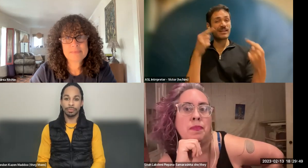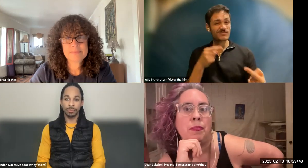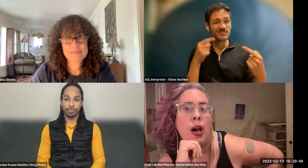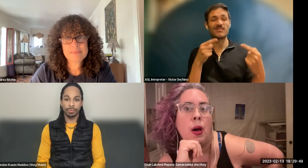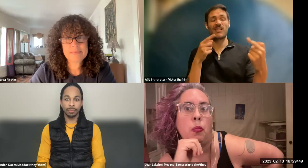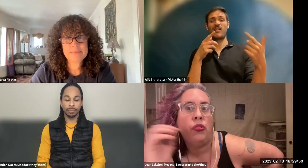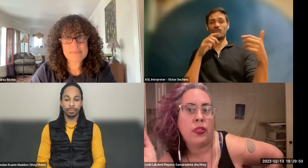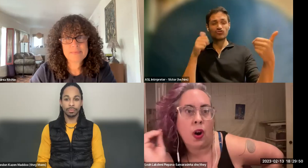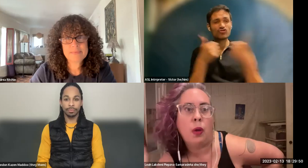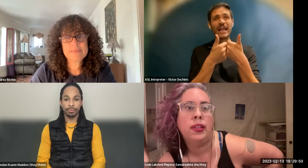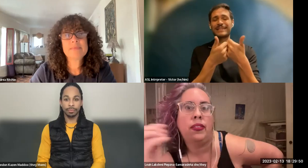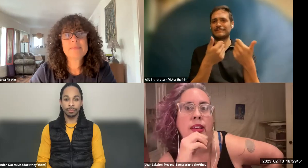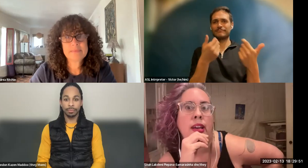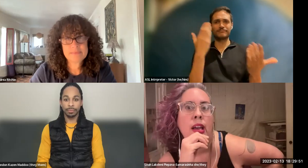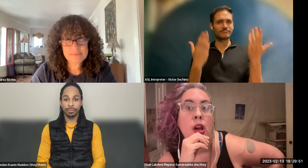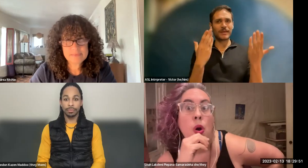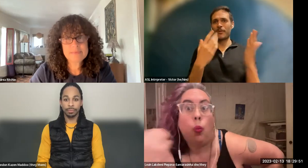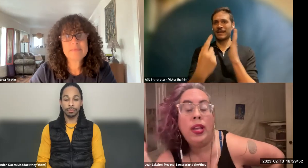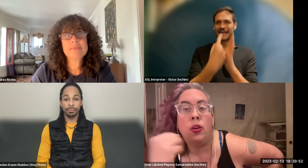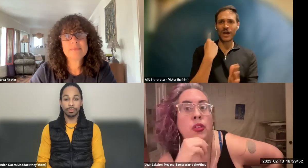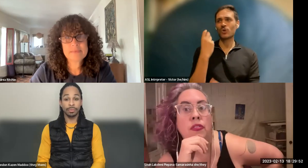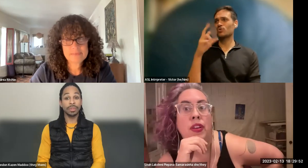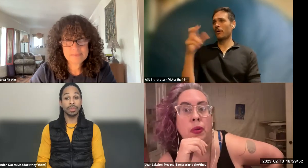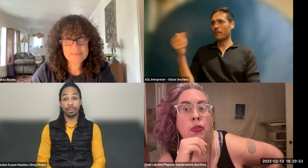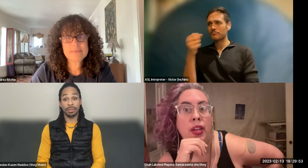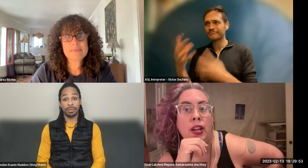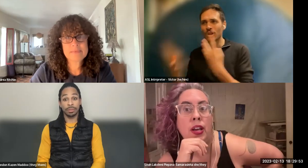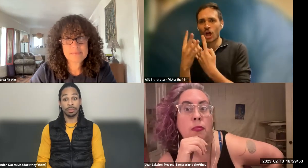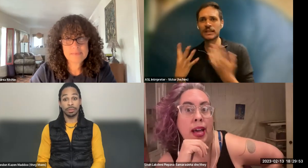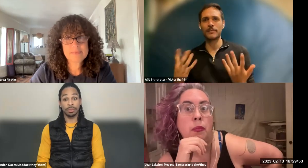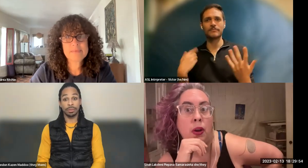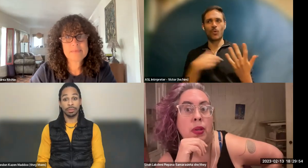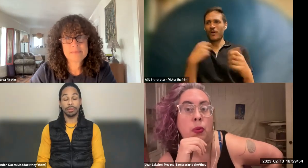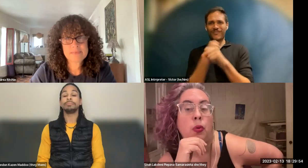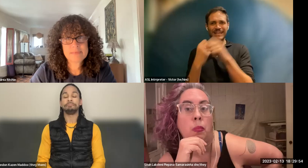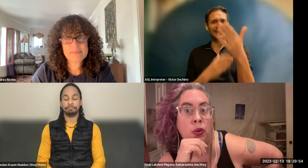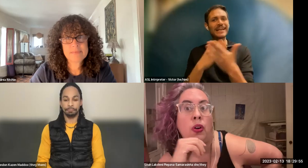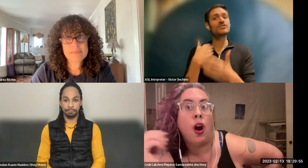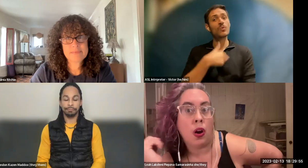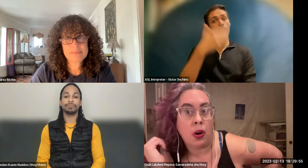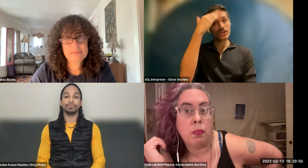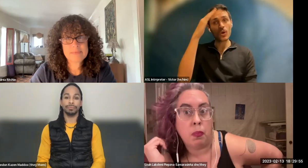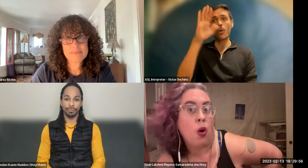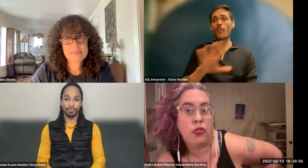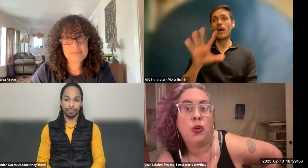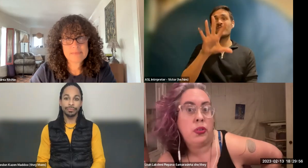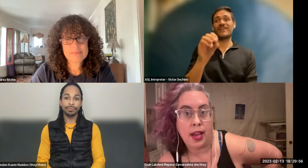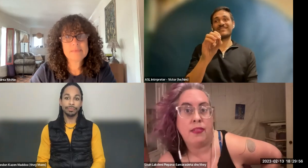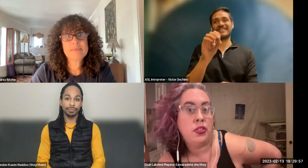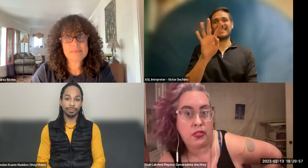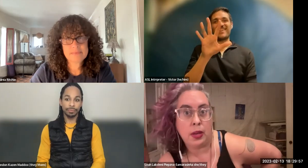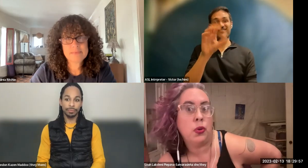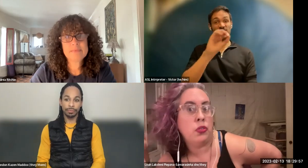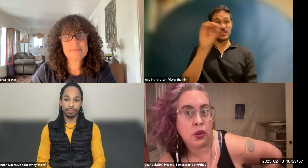up. We see that hard policing, we know that 50% of Black and brown people who are murdered are also